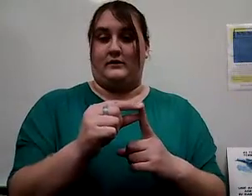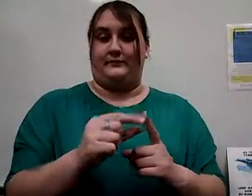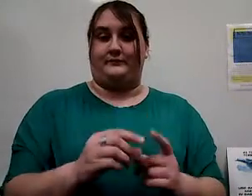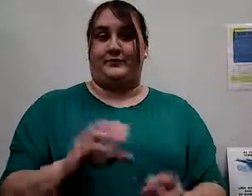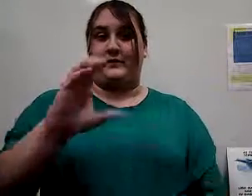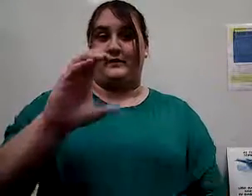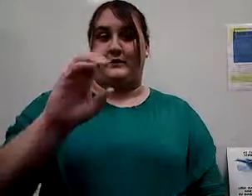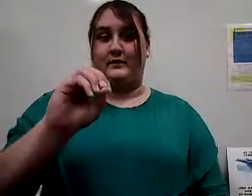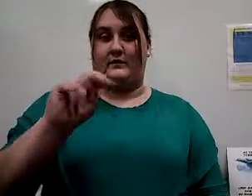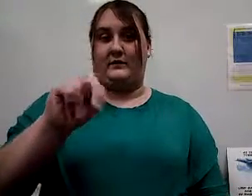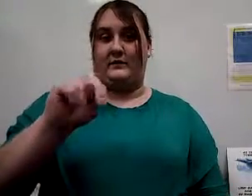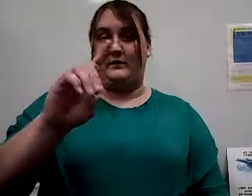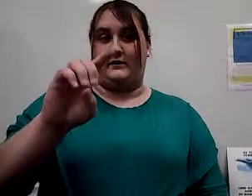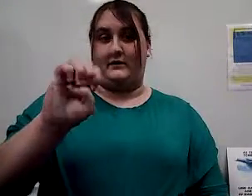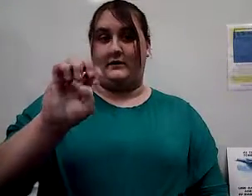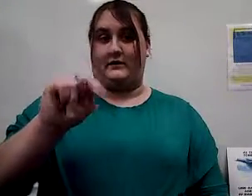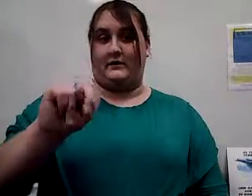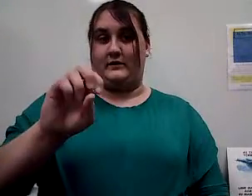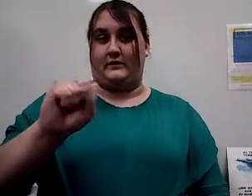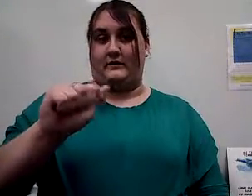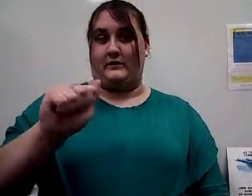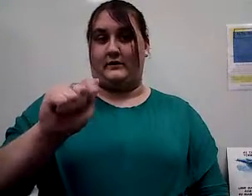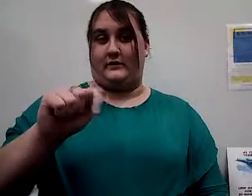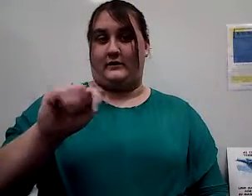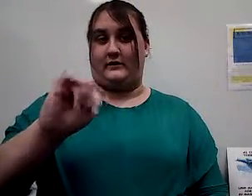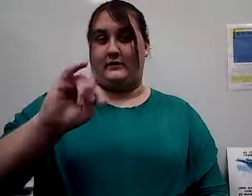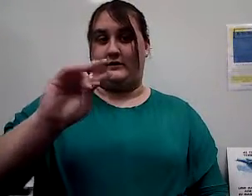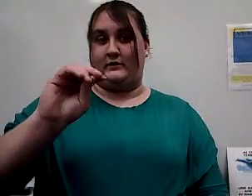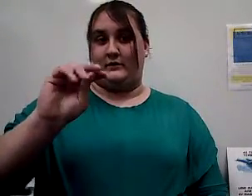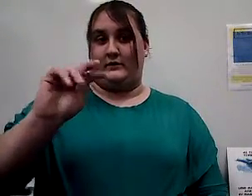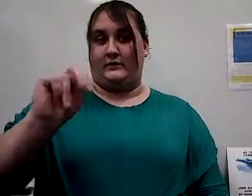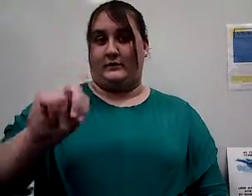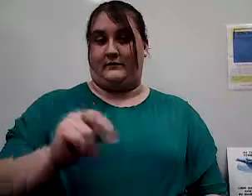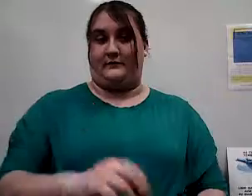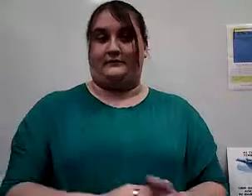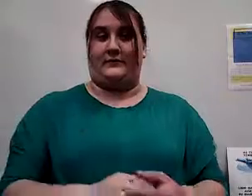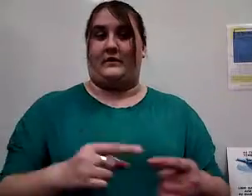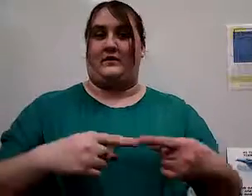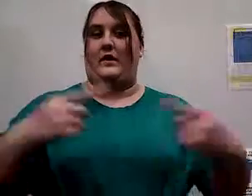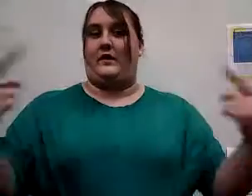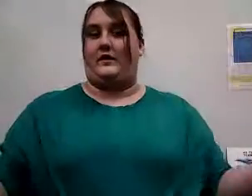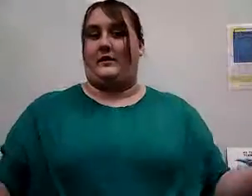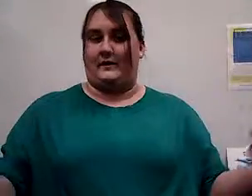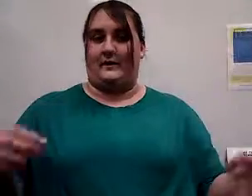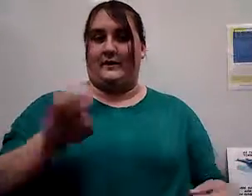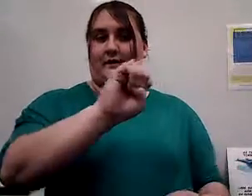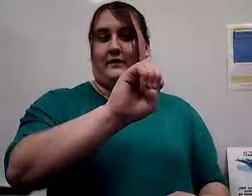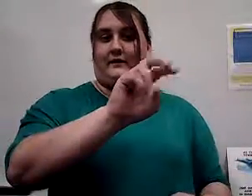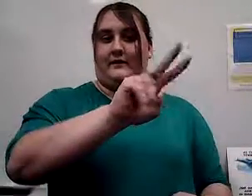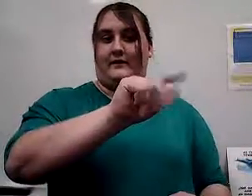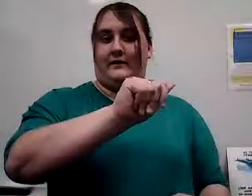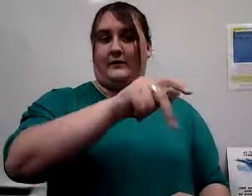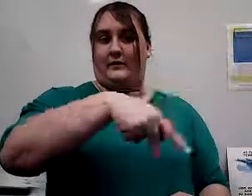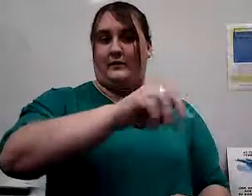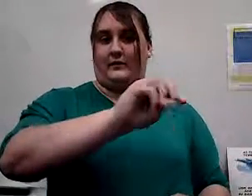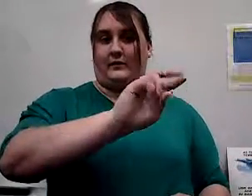condensation. Basically, you can say that these two are opposites. You take evaporation, you take water in the liquid form, and